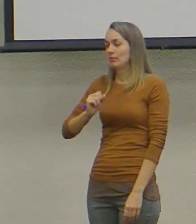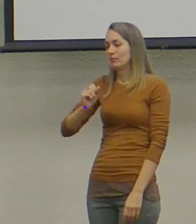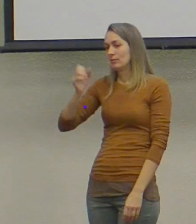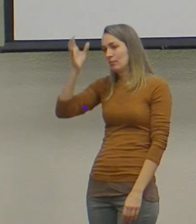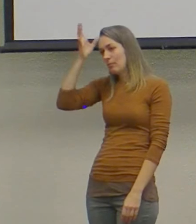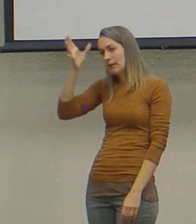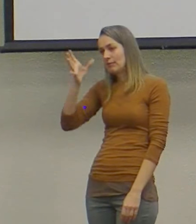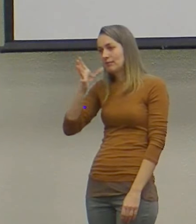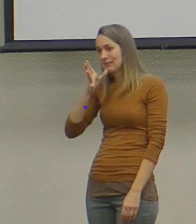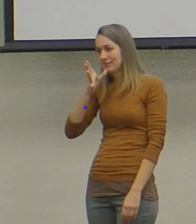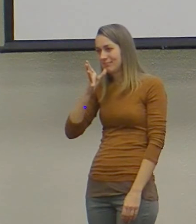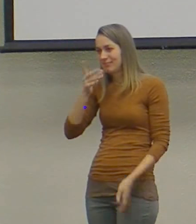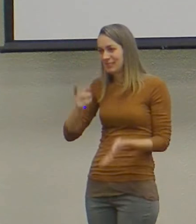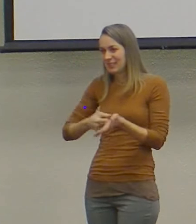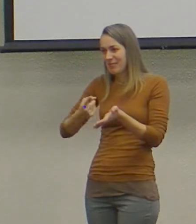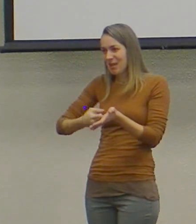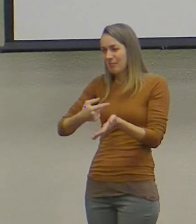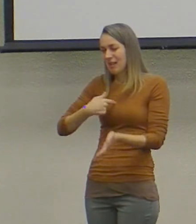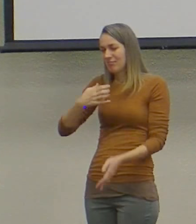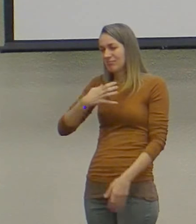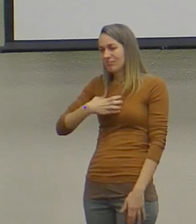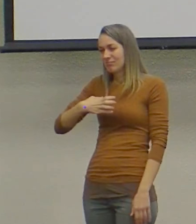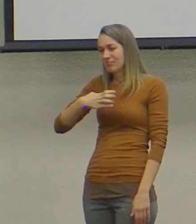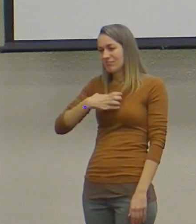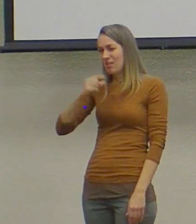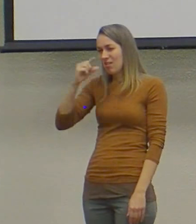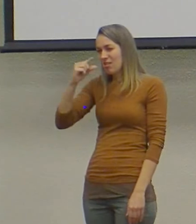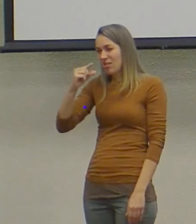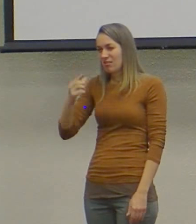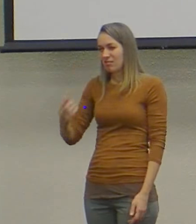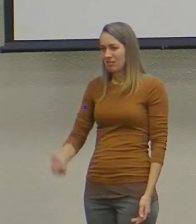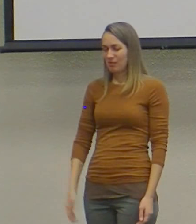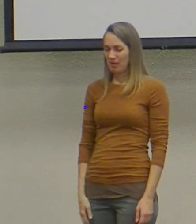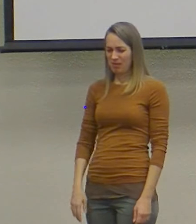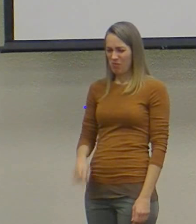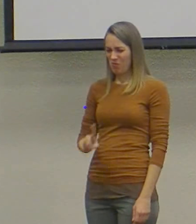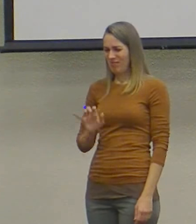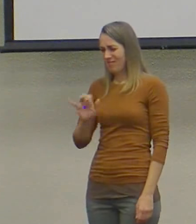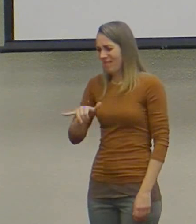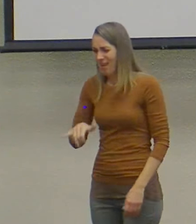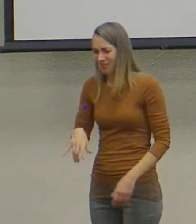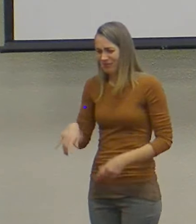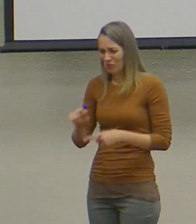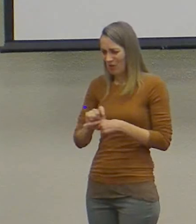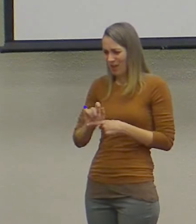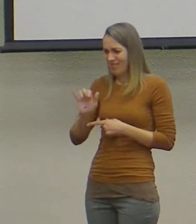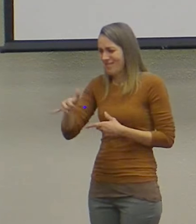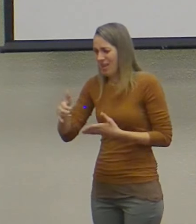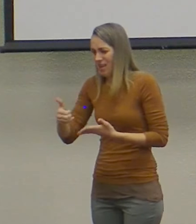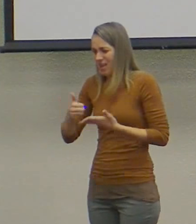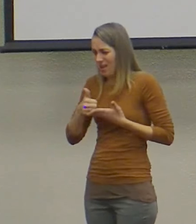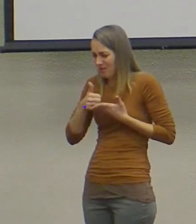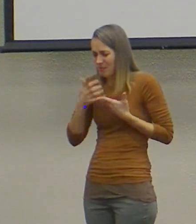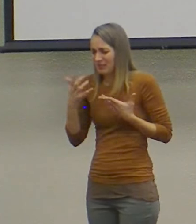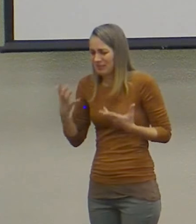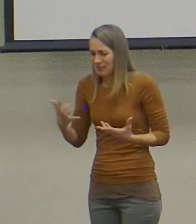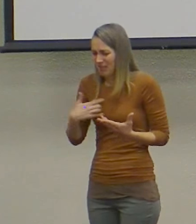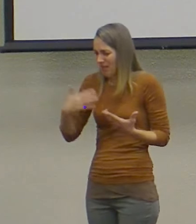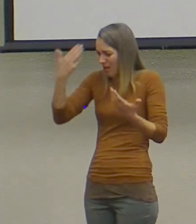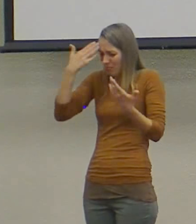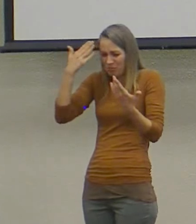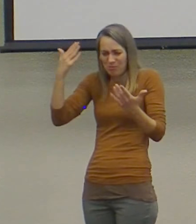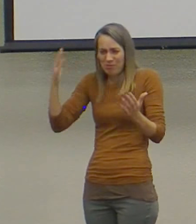I whine about it a bit because I'm like, where is that training? Where is that help? Because I'm not